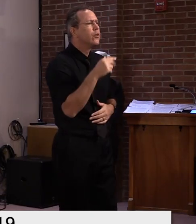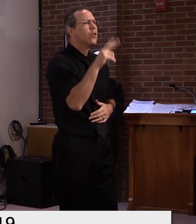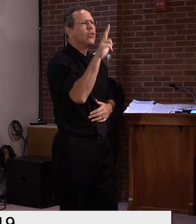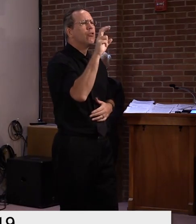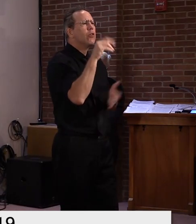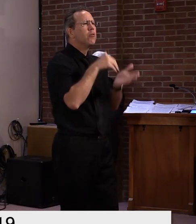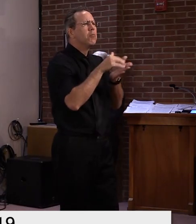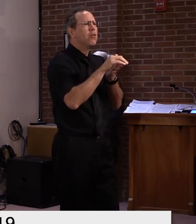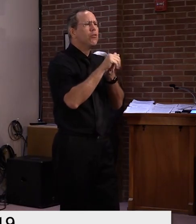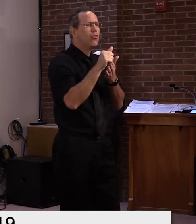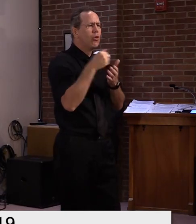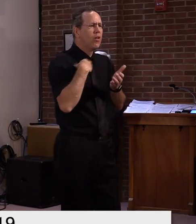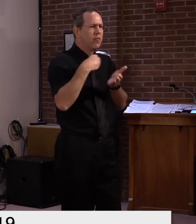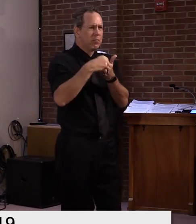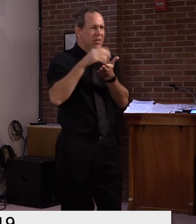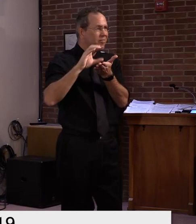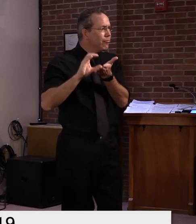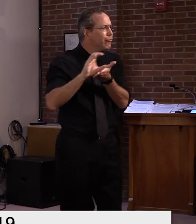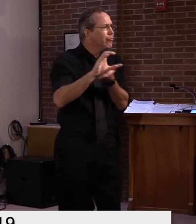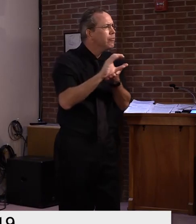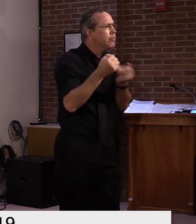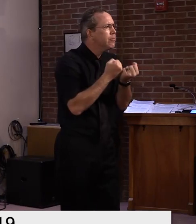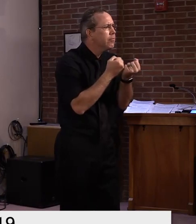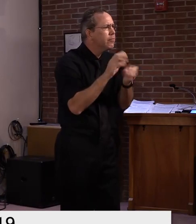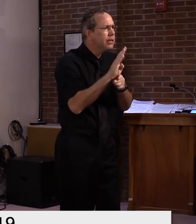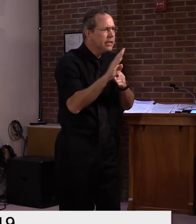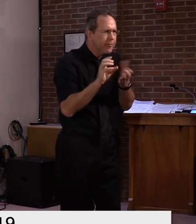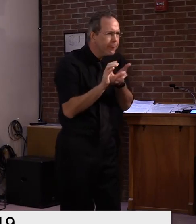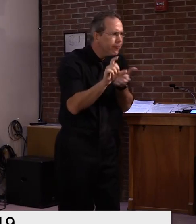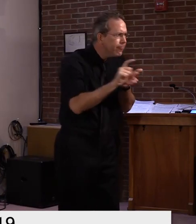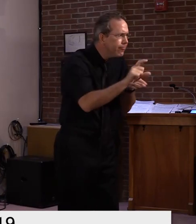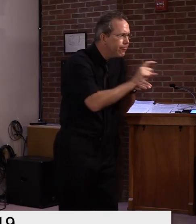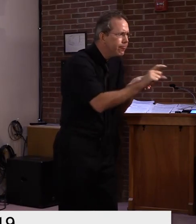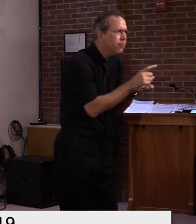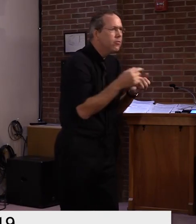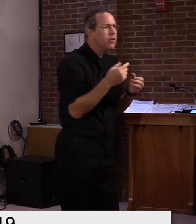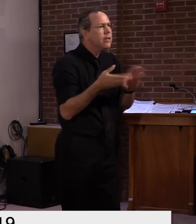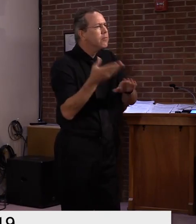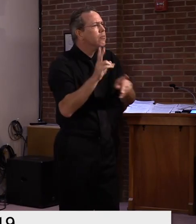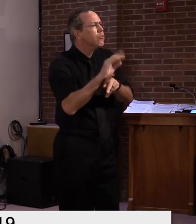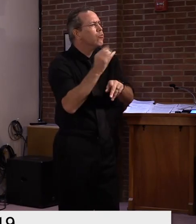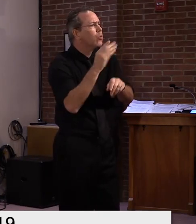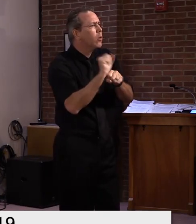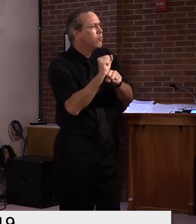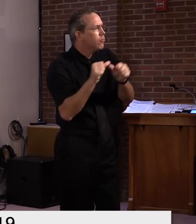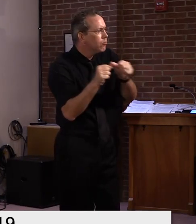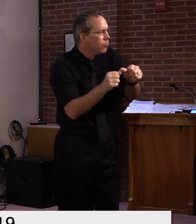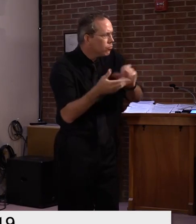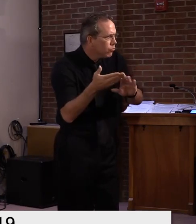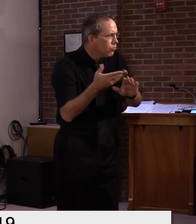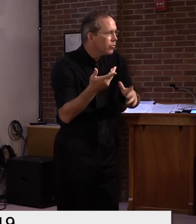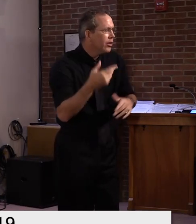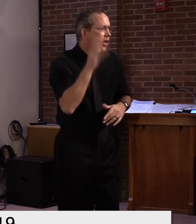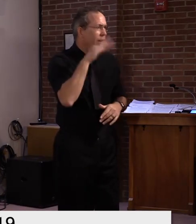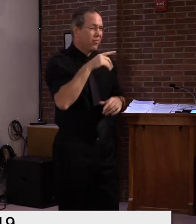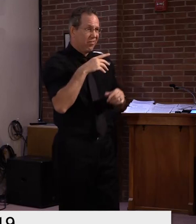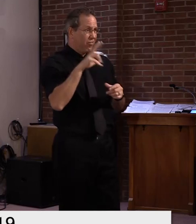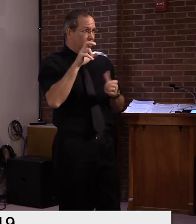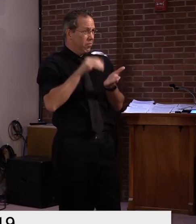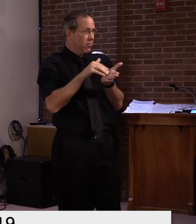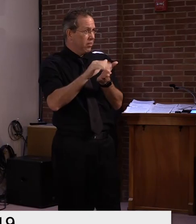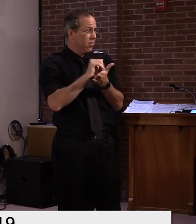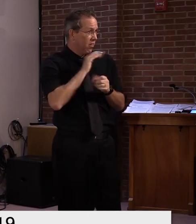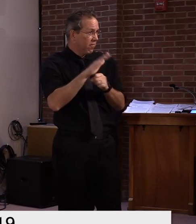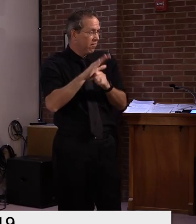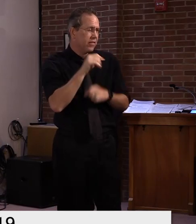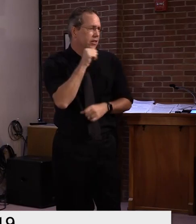jobs. As I said then, we knew it wouldn't be enough. That's how vicious this virus has been to our